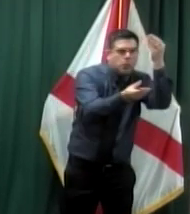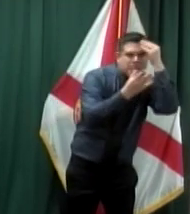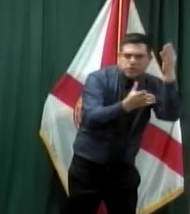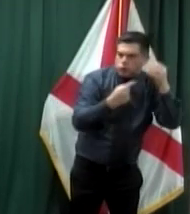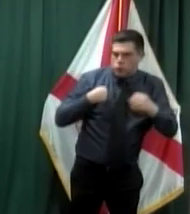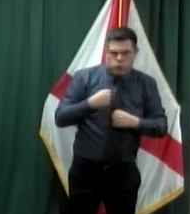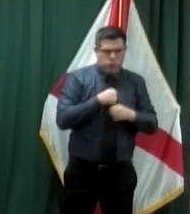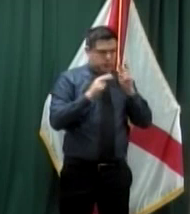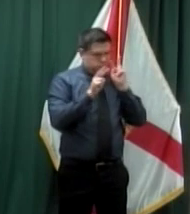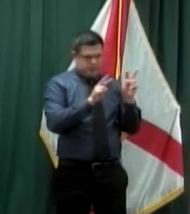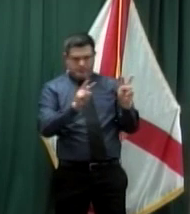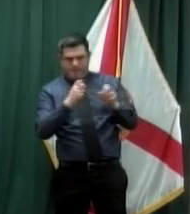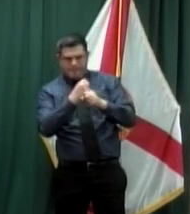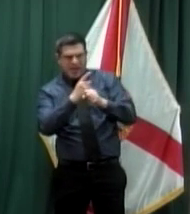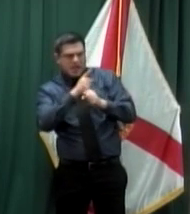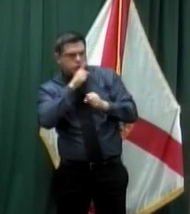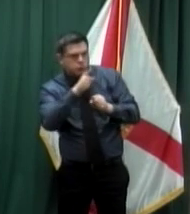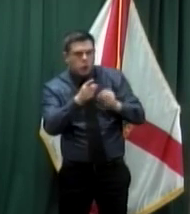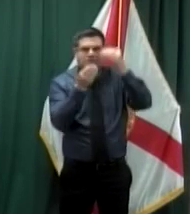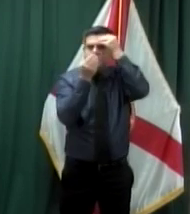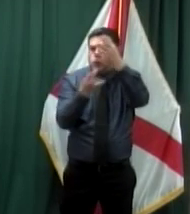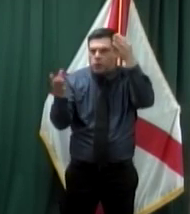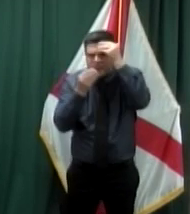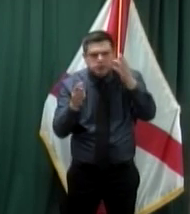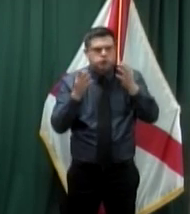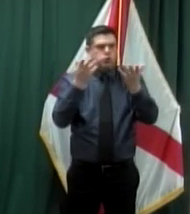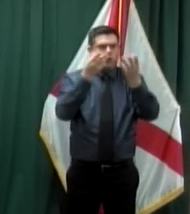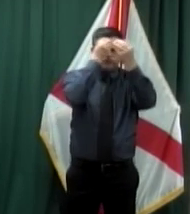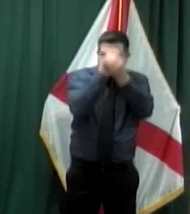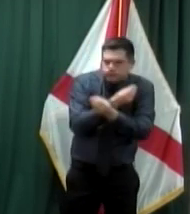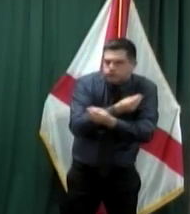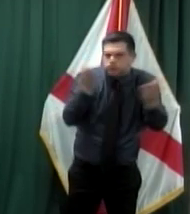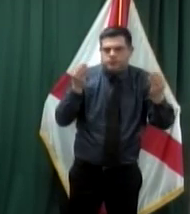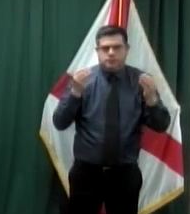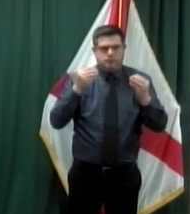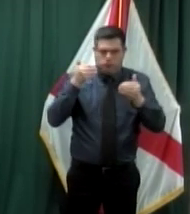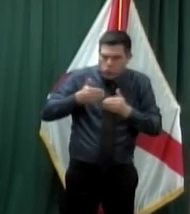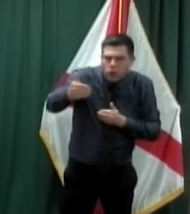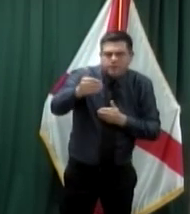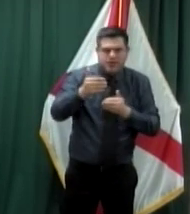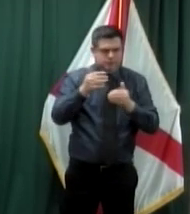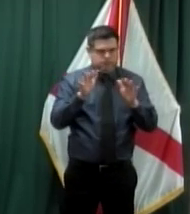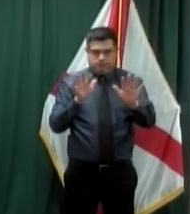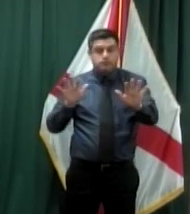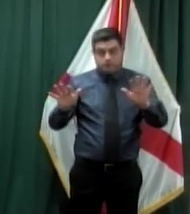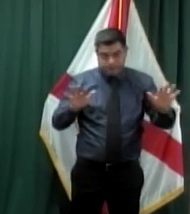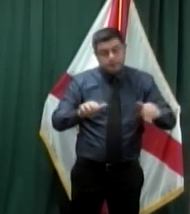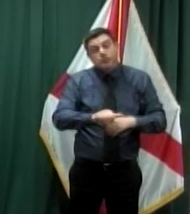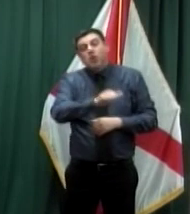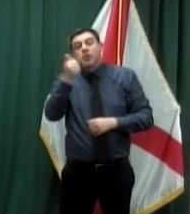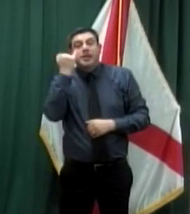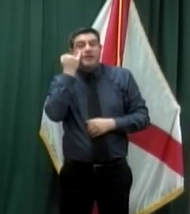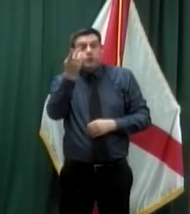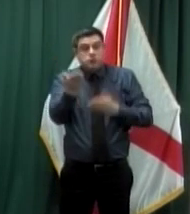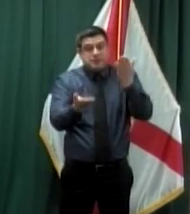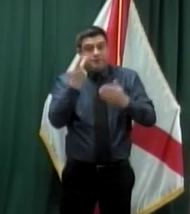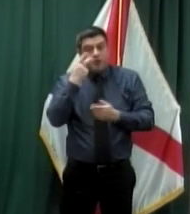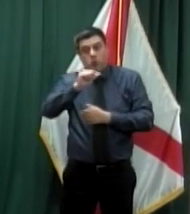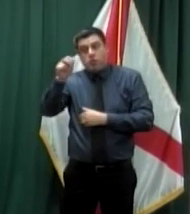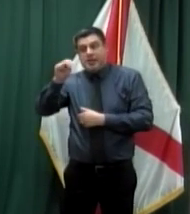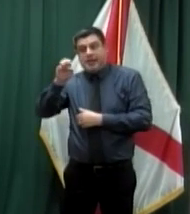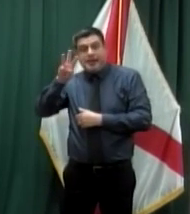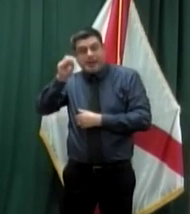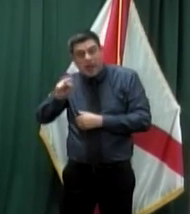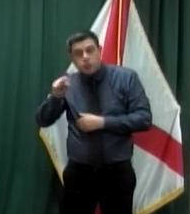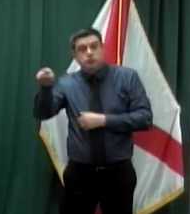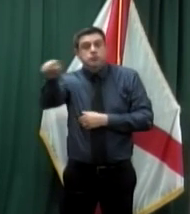updated guidance as we have. The other is something that you have seen in the news, I am certain, is the